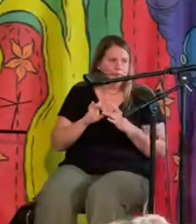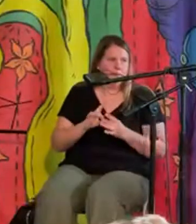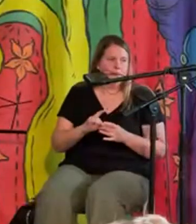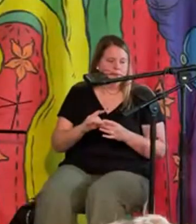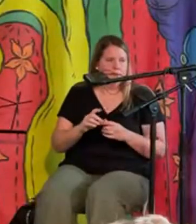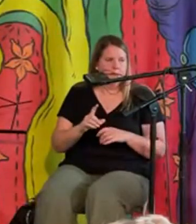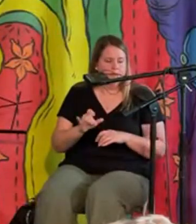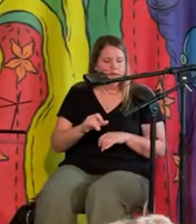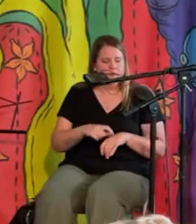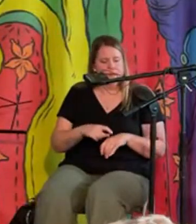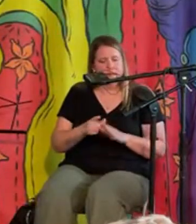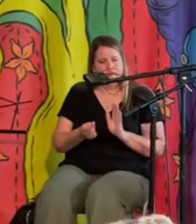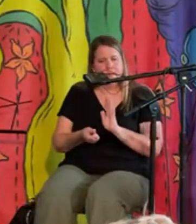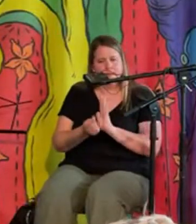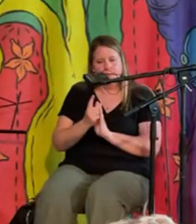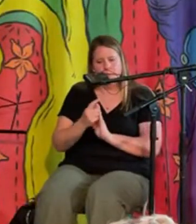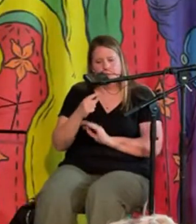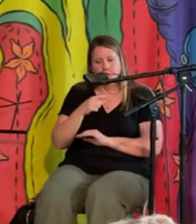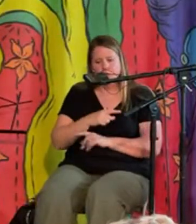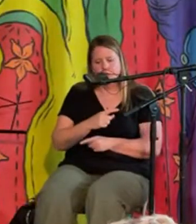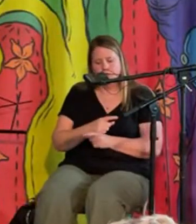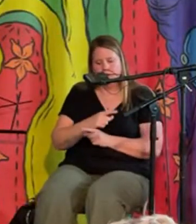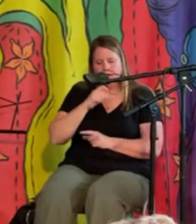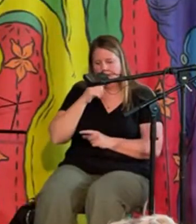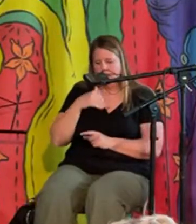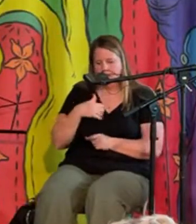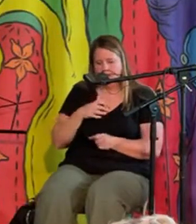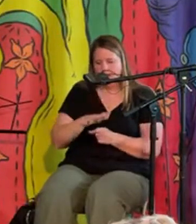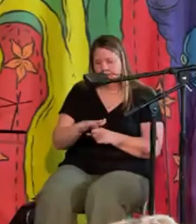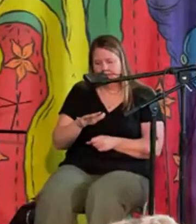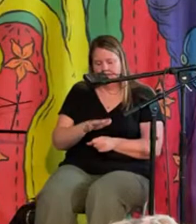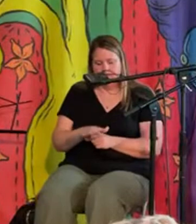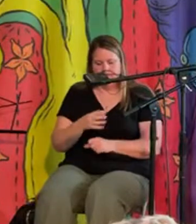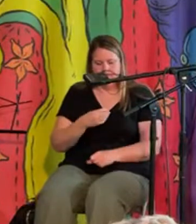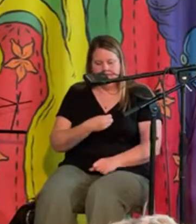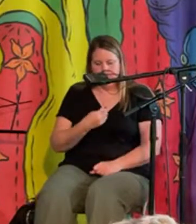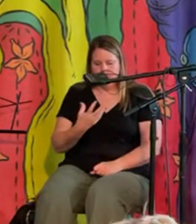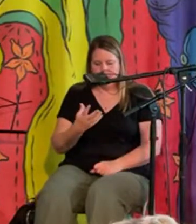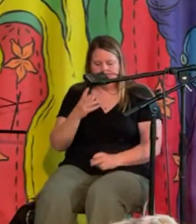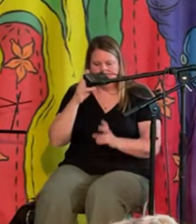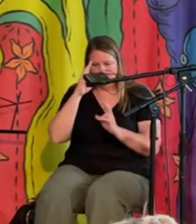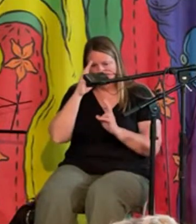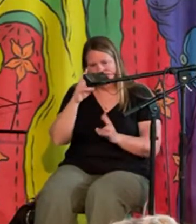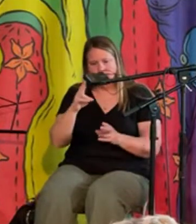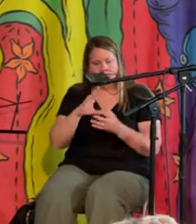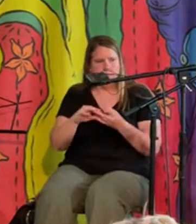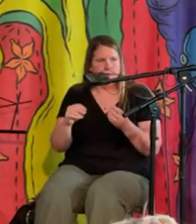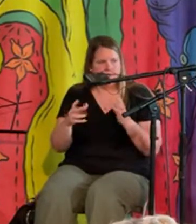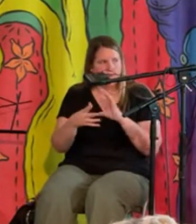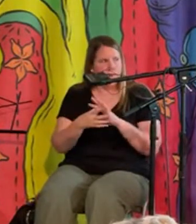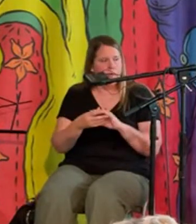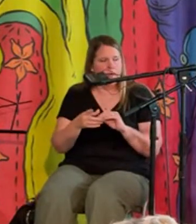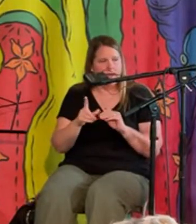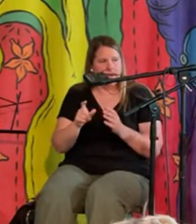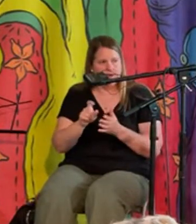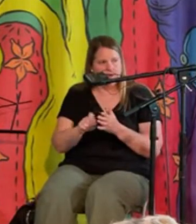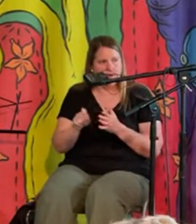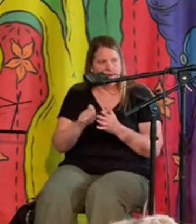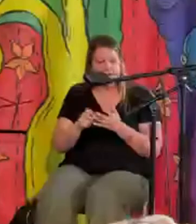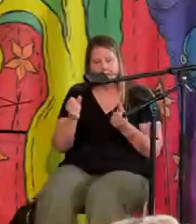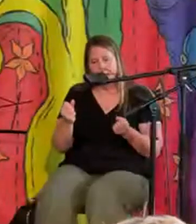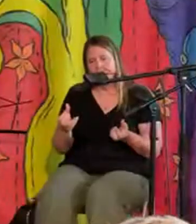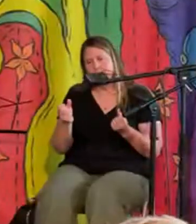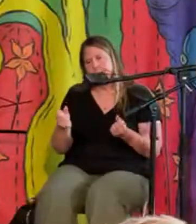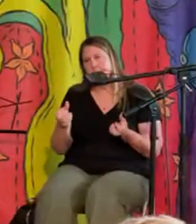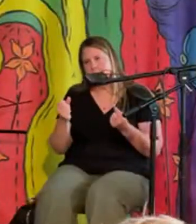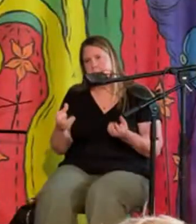moment when she was right, I simply didn't have enough poems to honor the story. I had to write many, many, many